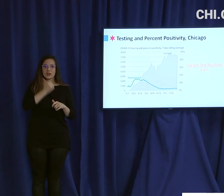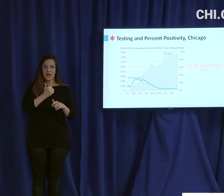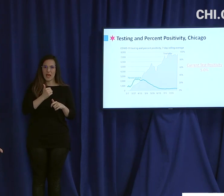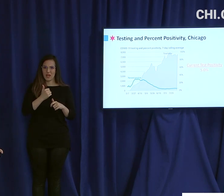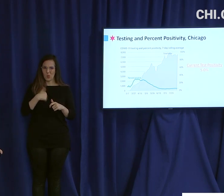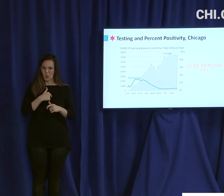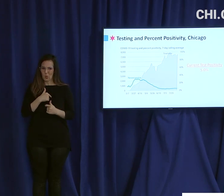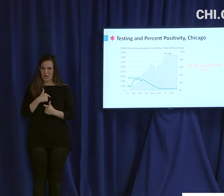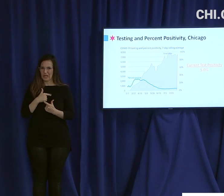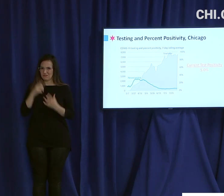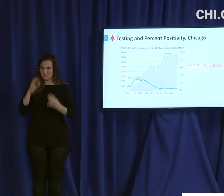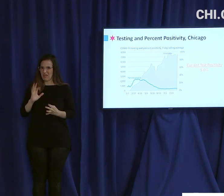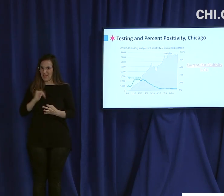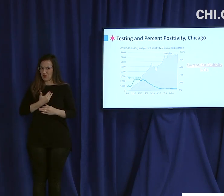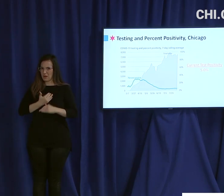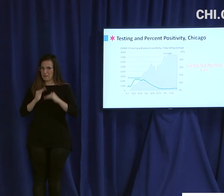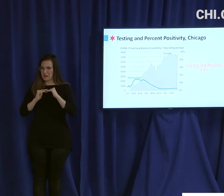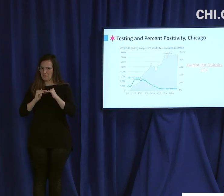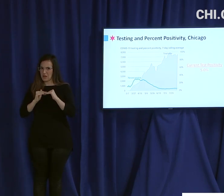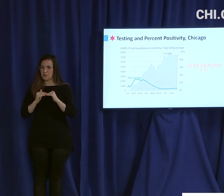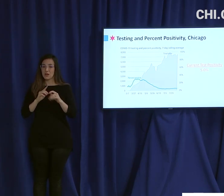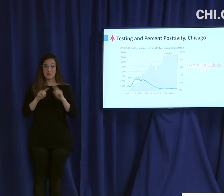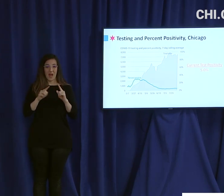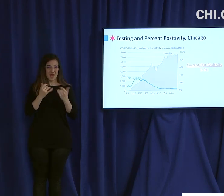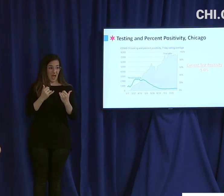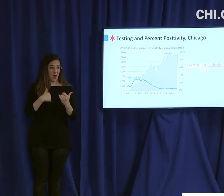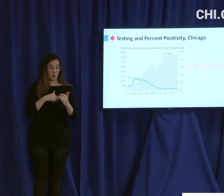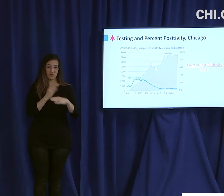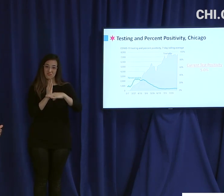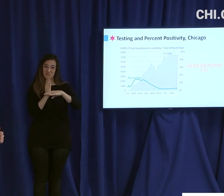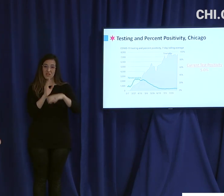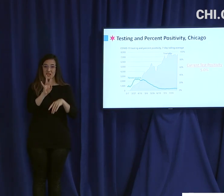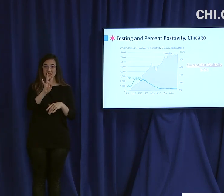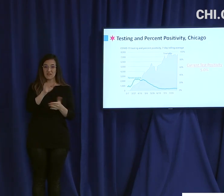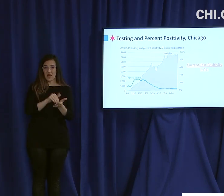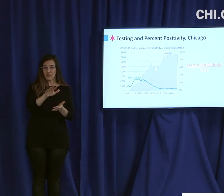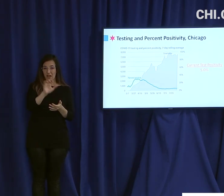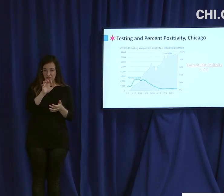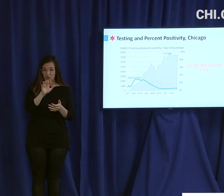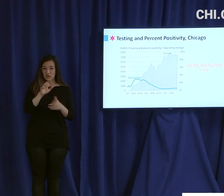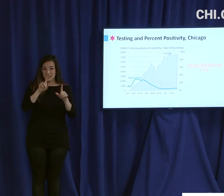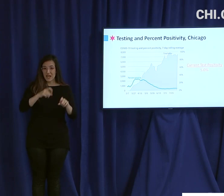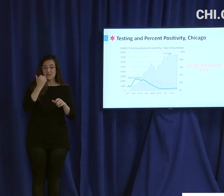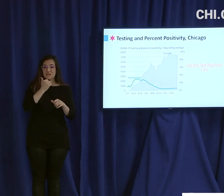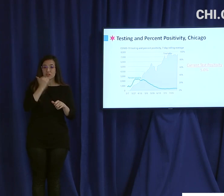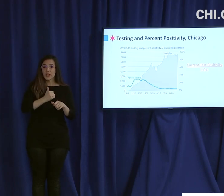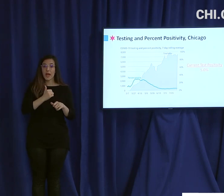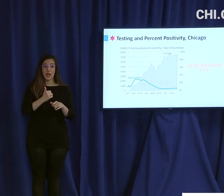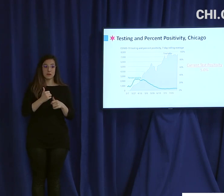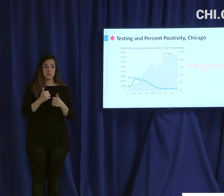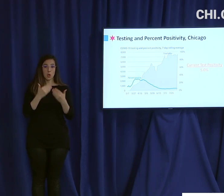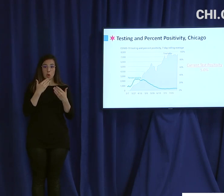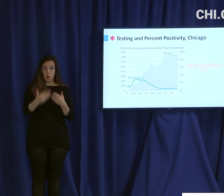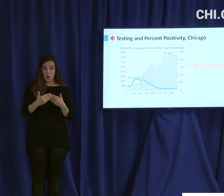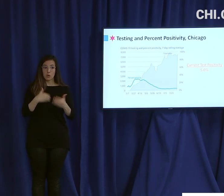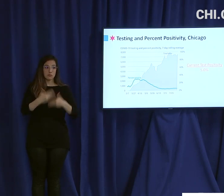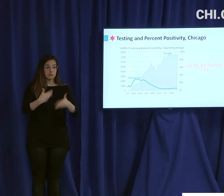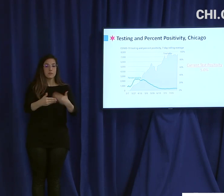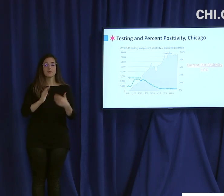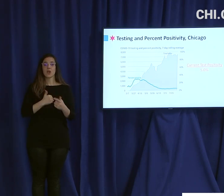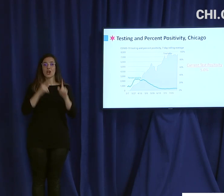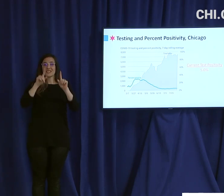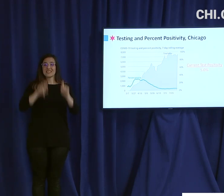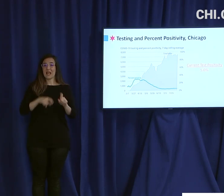averaging often above 7,500 tests per day and continuing to see good progress there. Our test positivity rate